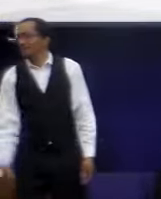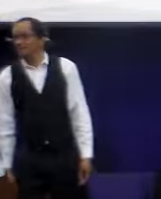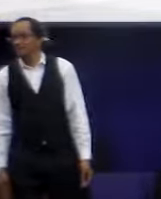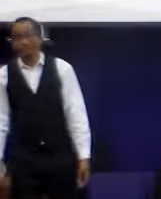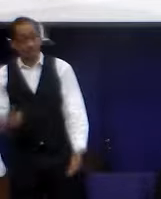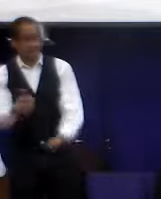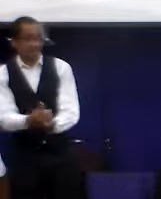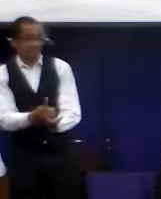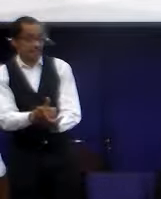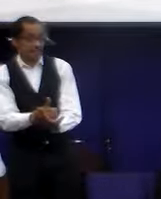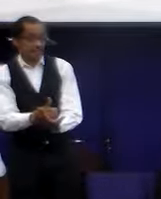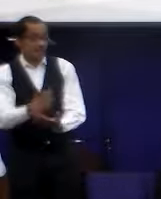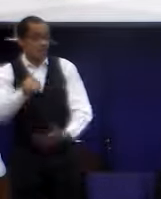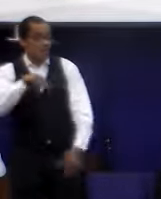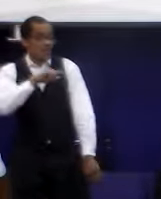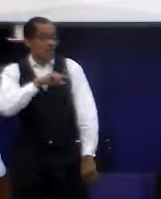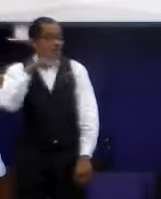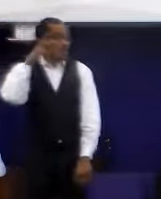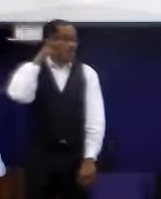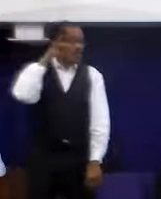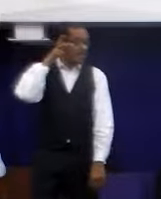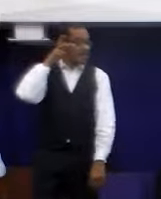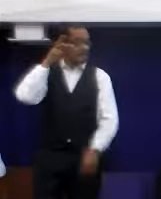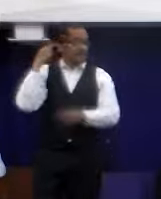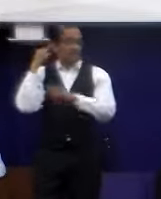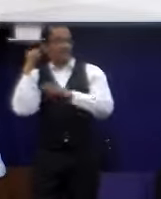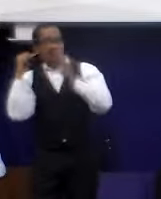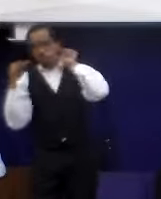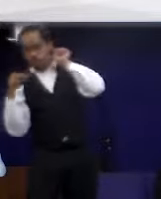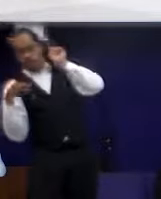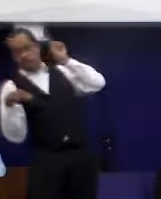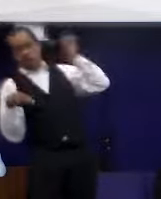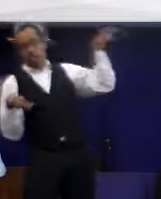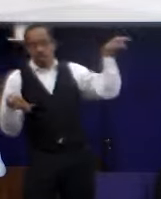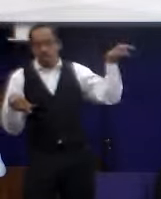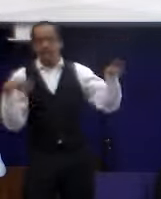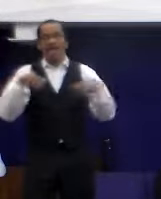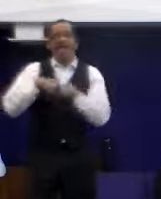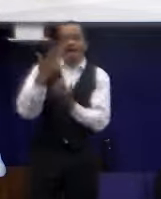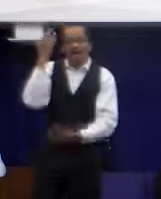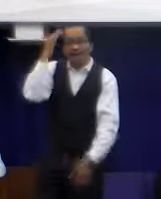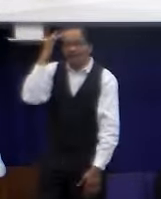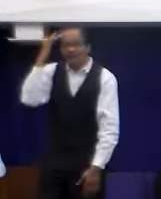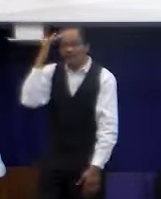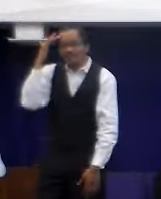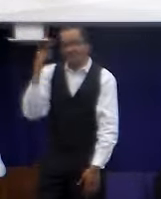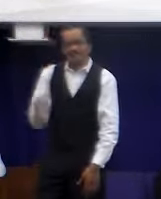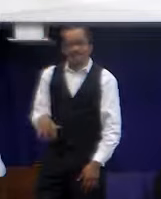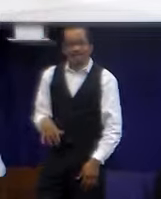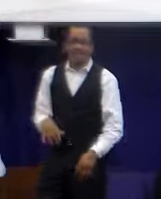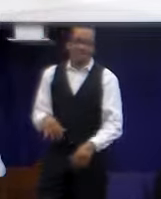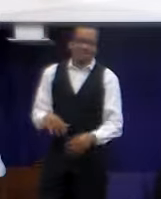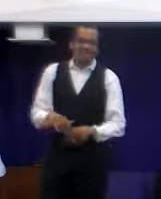Mm-hmm. Amen? We hear it. But it go one ear and out the other. How I know that? Because we're still in the same since we were in when we first came to